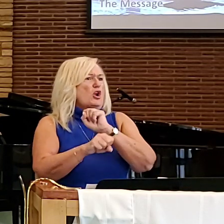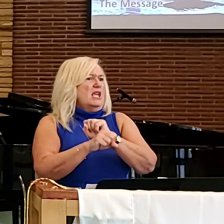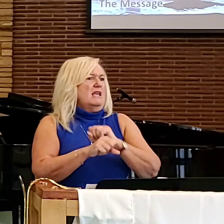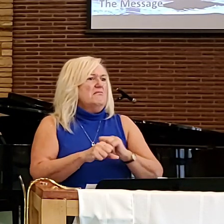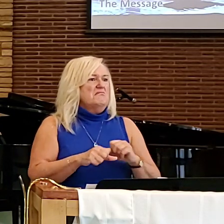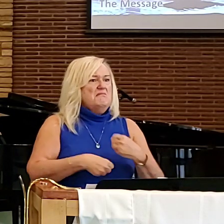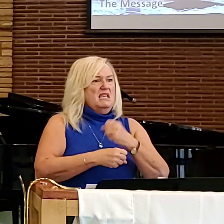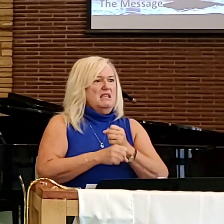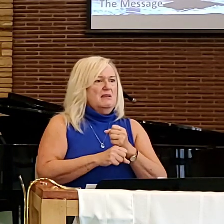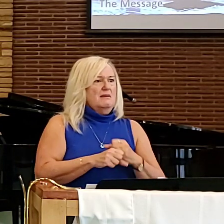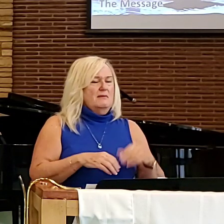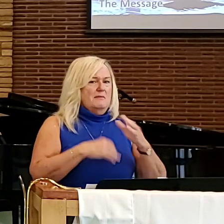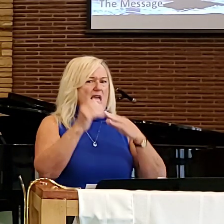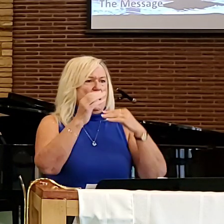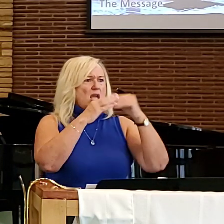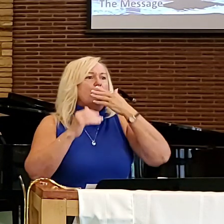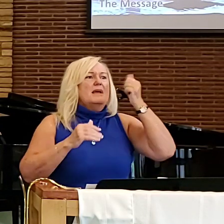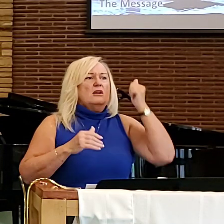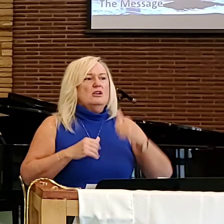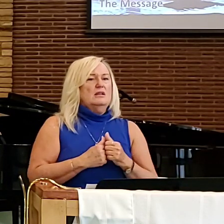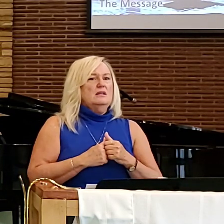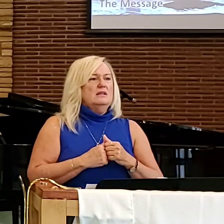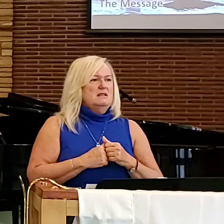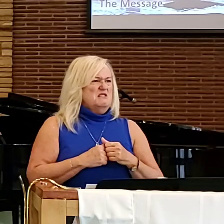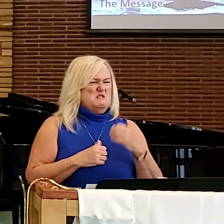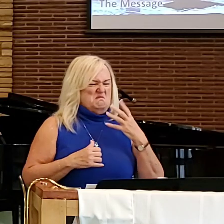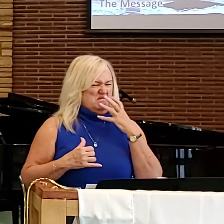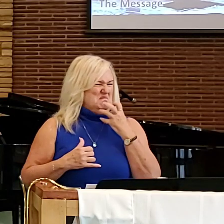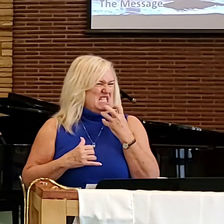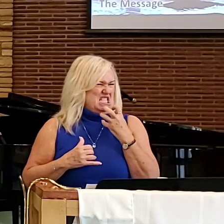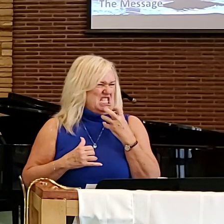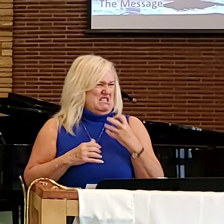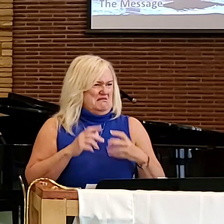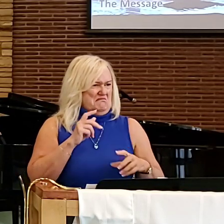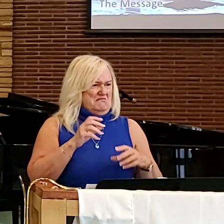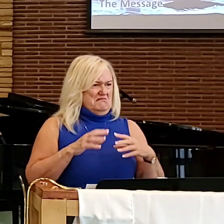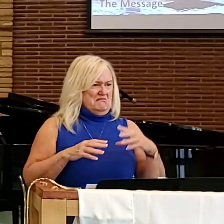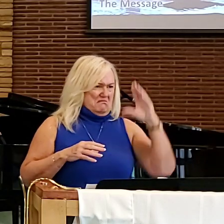roof, and he talks the meanest prison guard